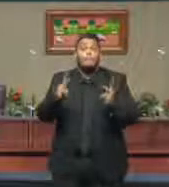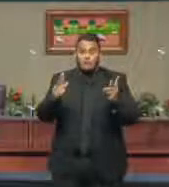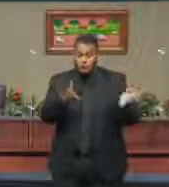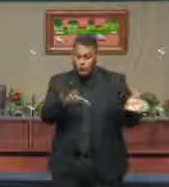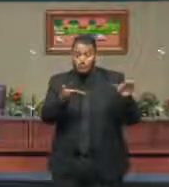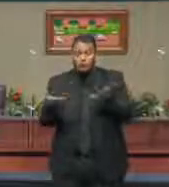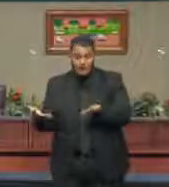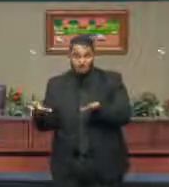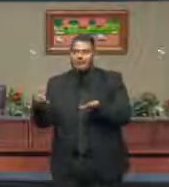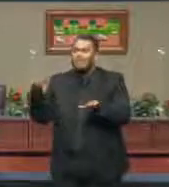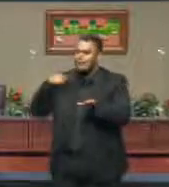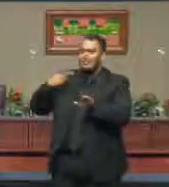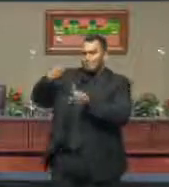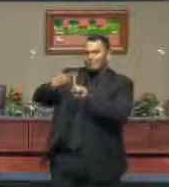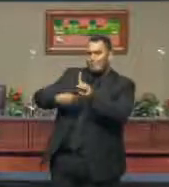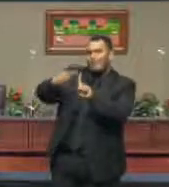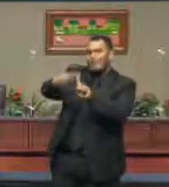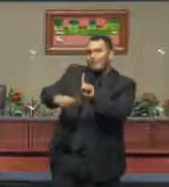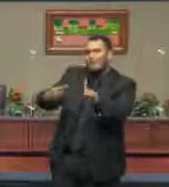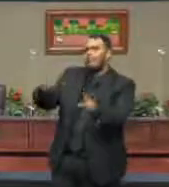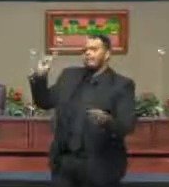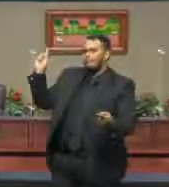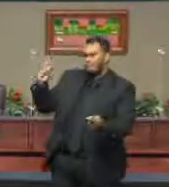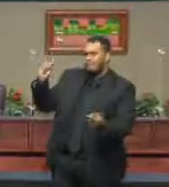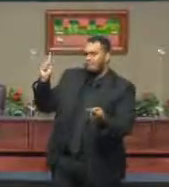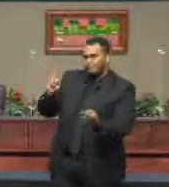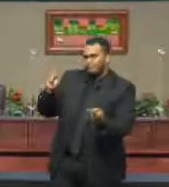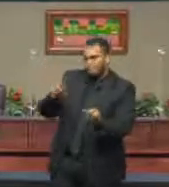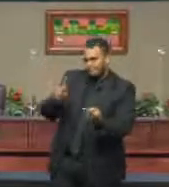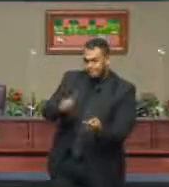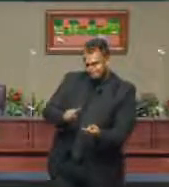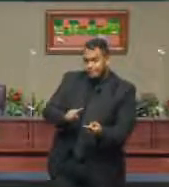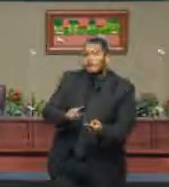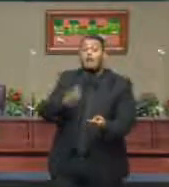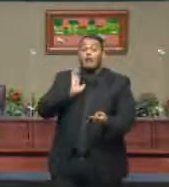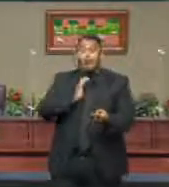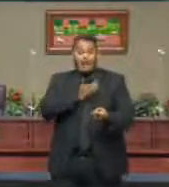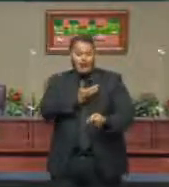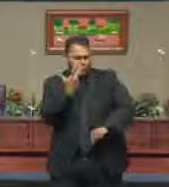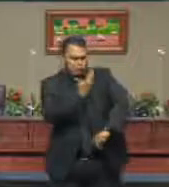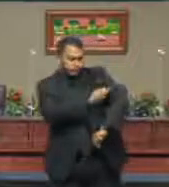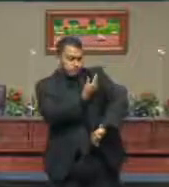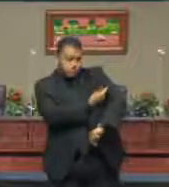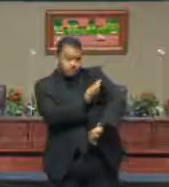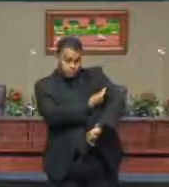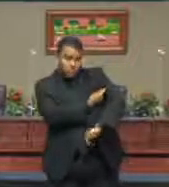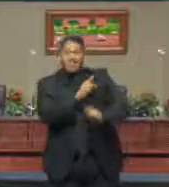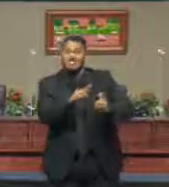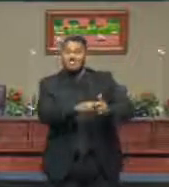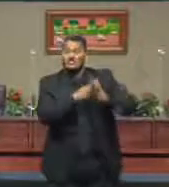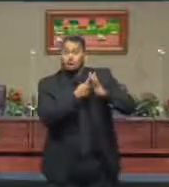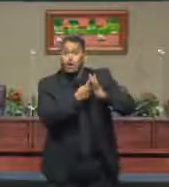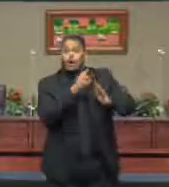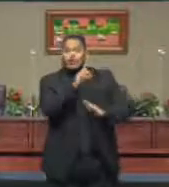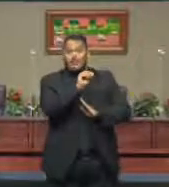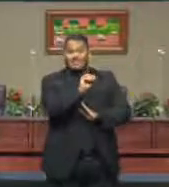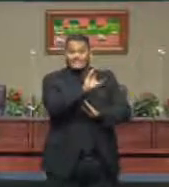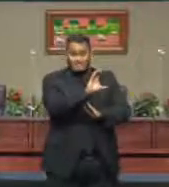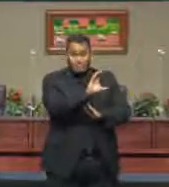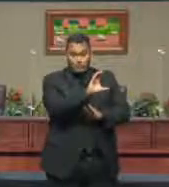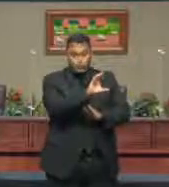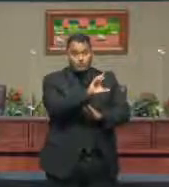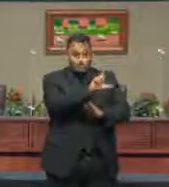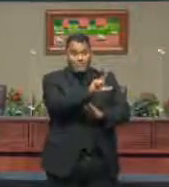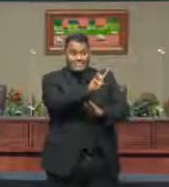see, we start our vaccinations efforts in December, exactly December 26th. And then January, we